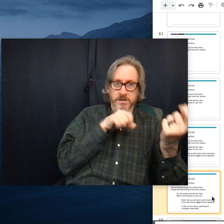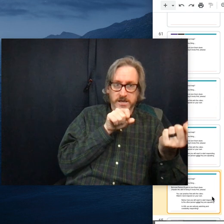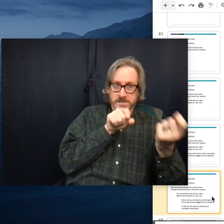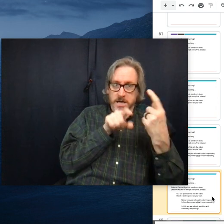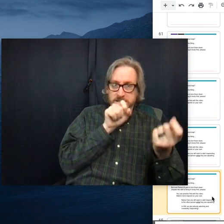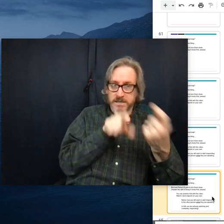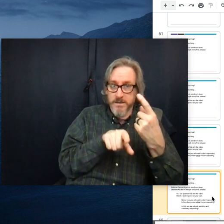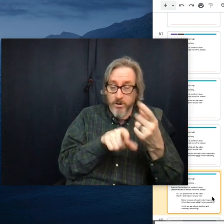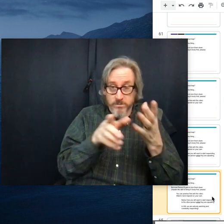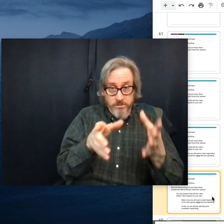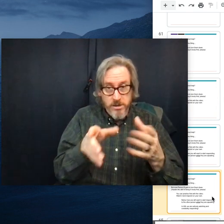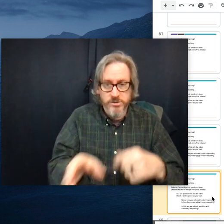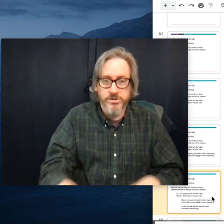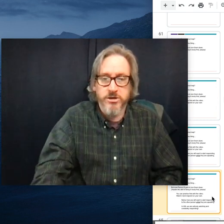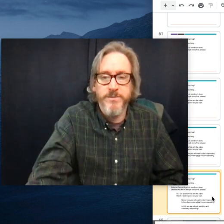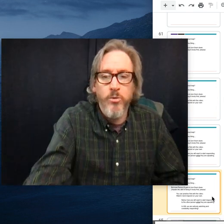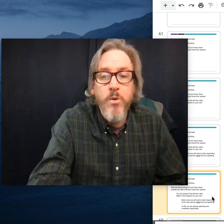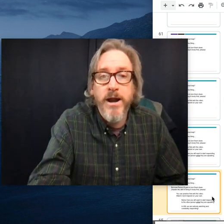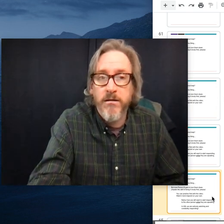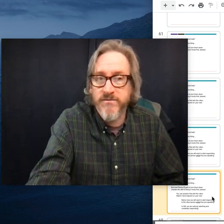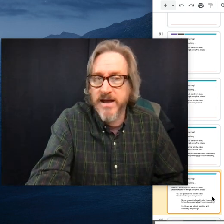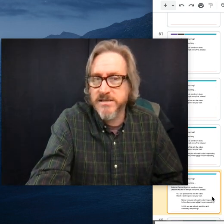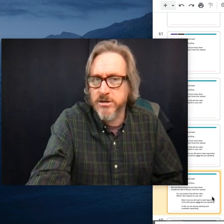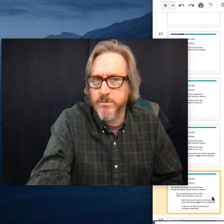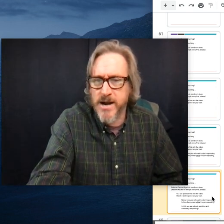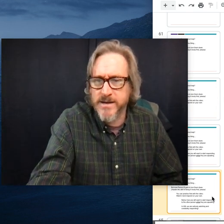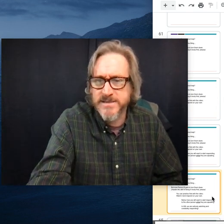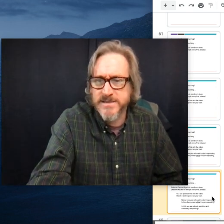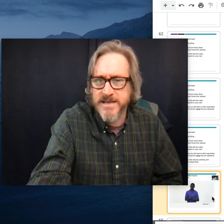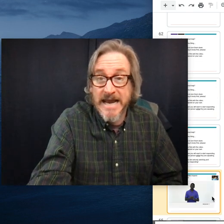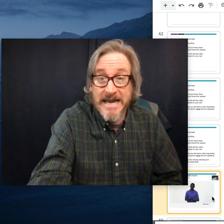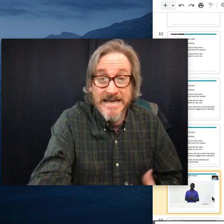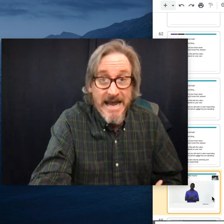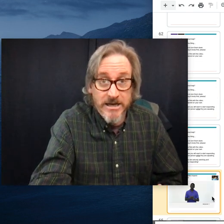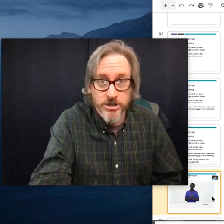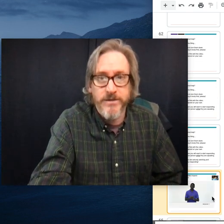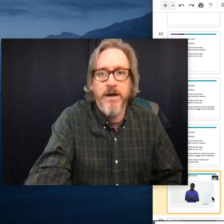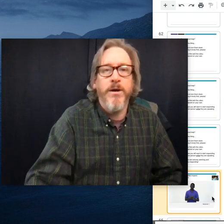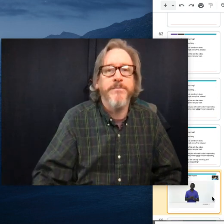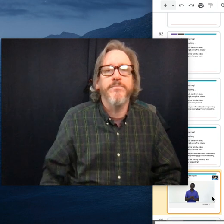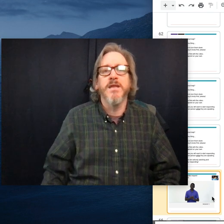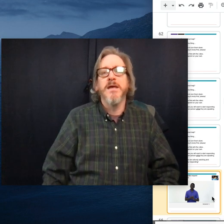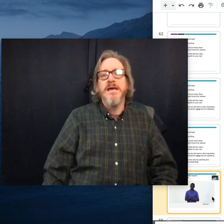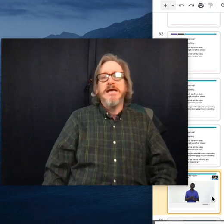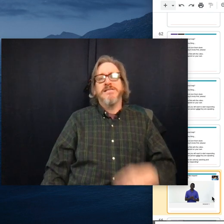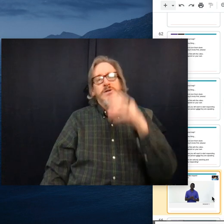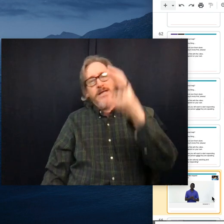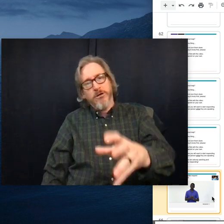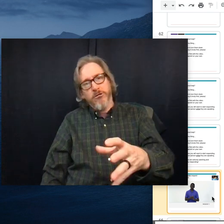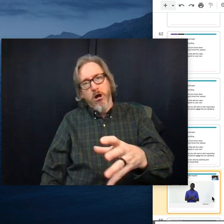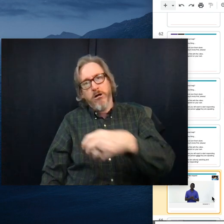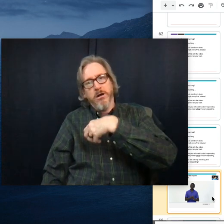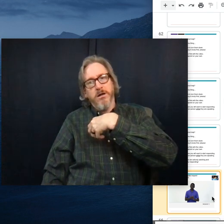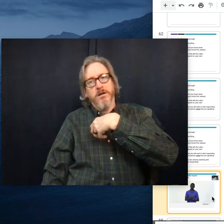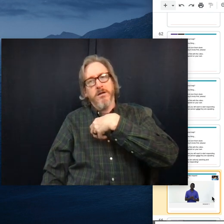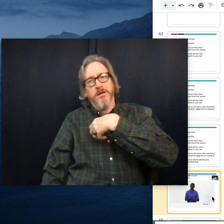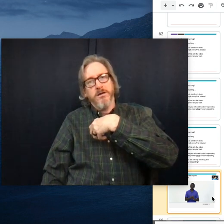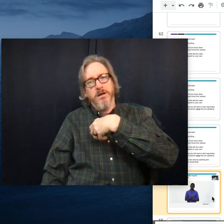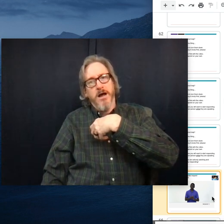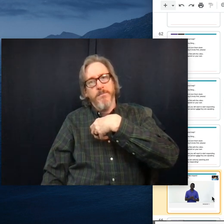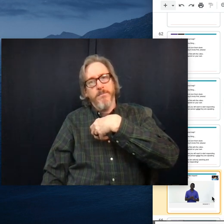different situations. Now we're going to look at the negatives. What can you do if you cannot help? If someone asks you for a question, you're like,